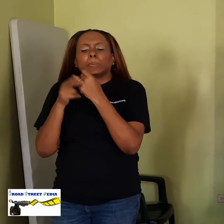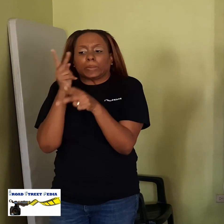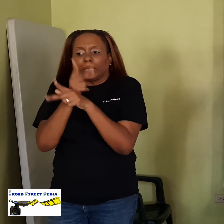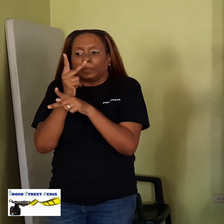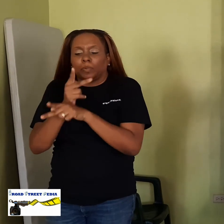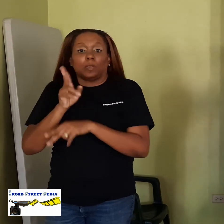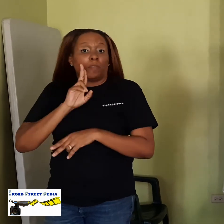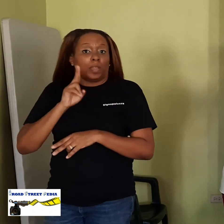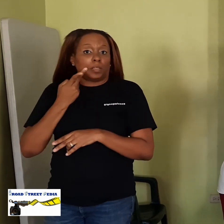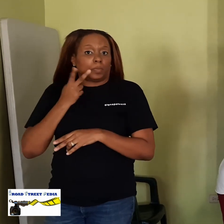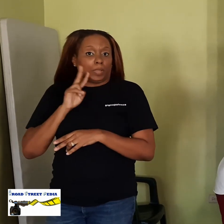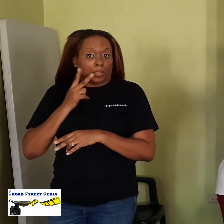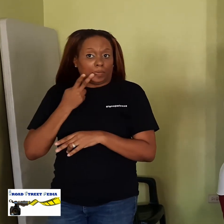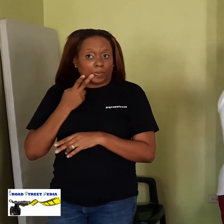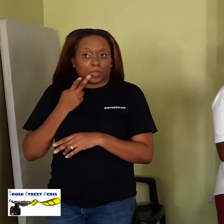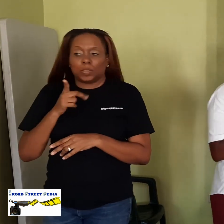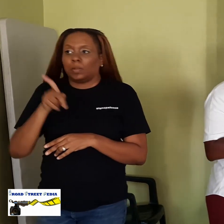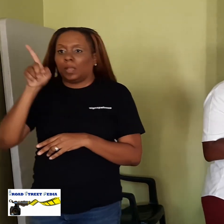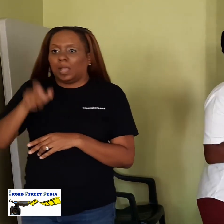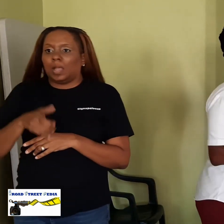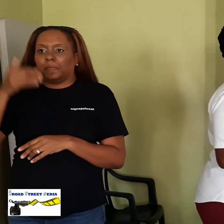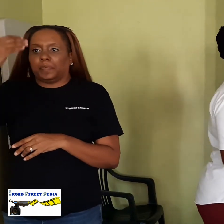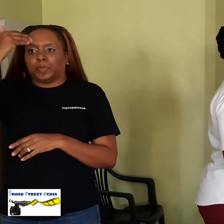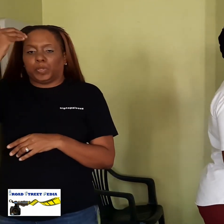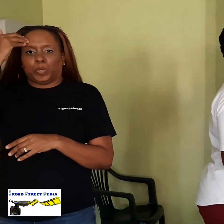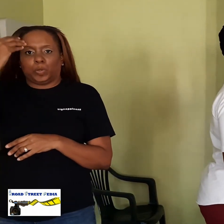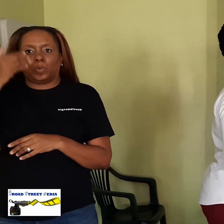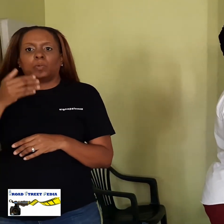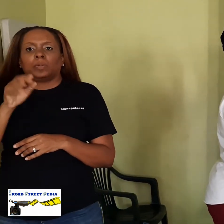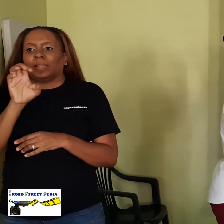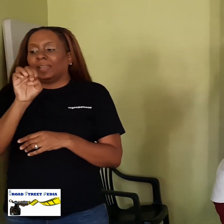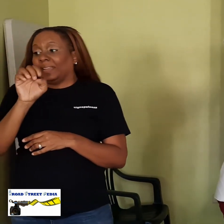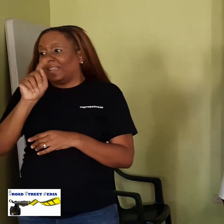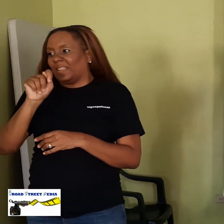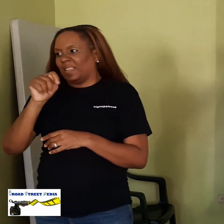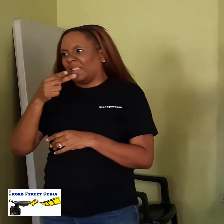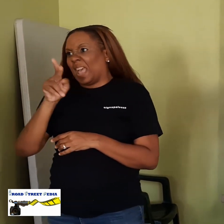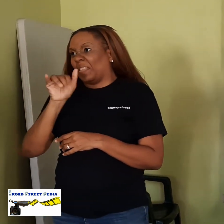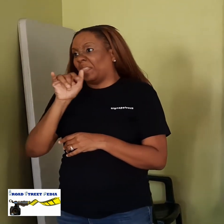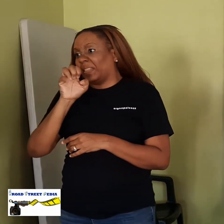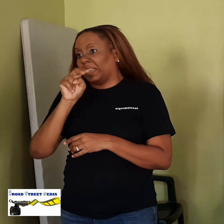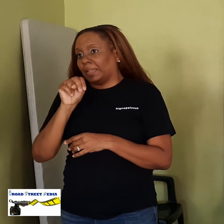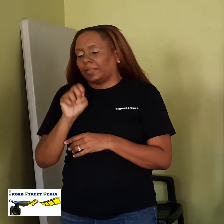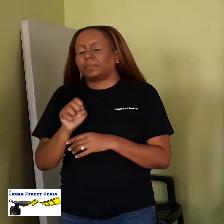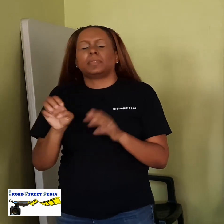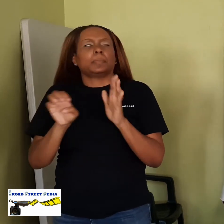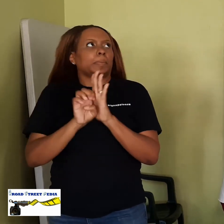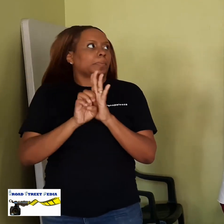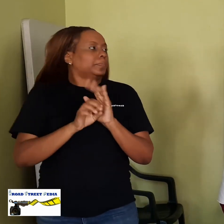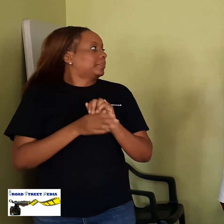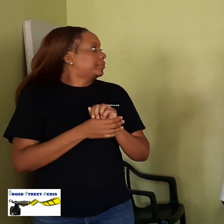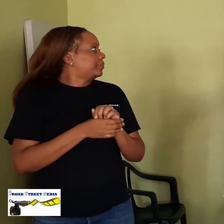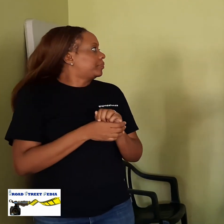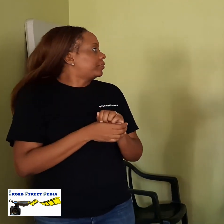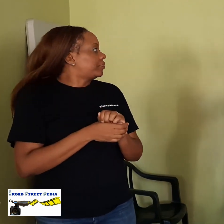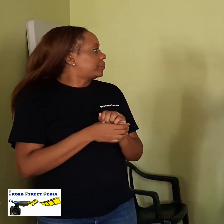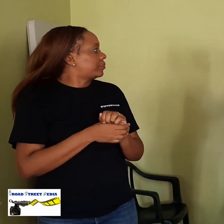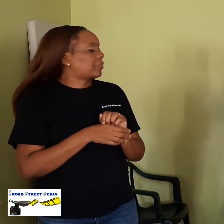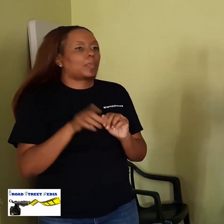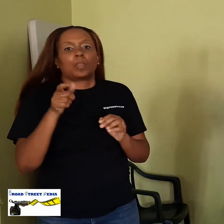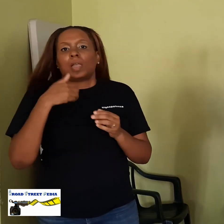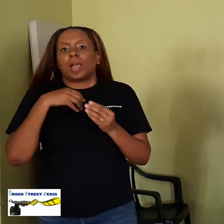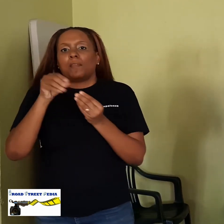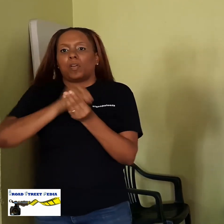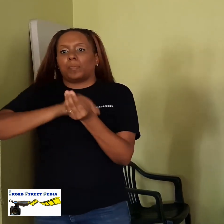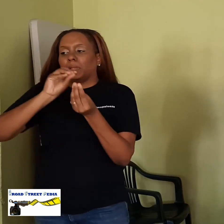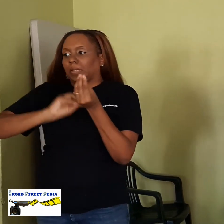you respect the effects of ethylene gas. So if you go and you have a banana that